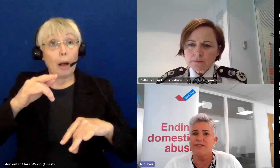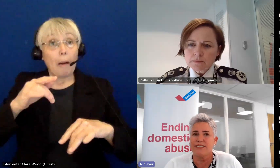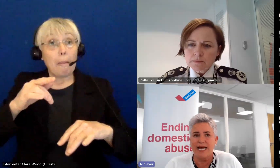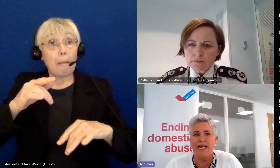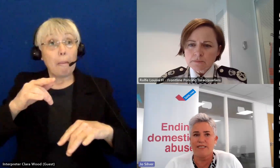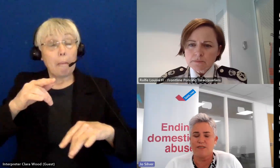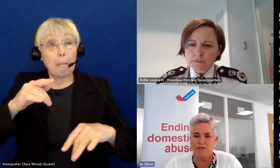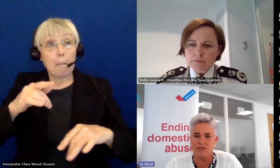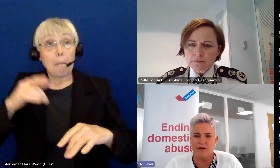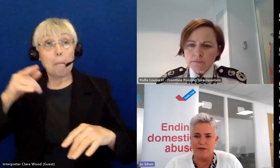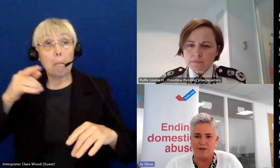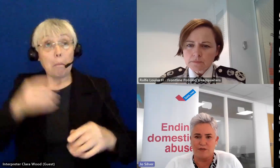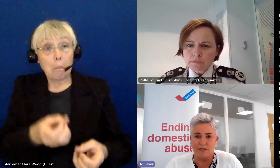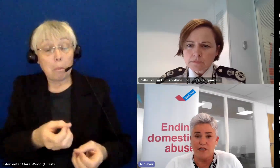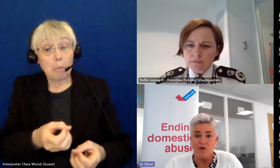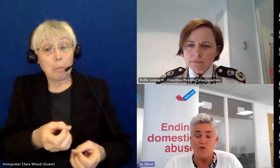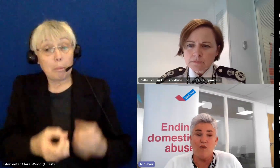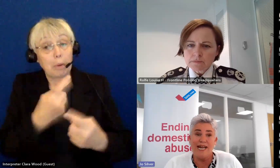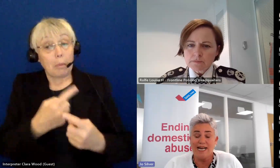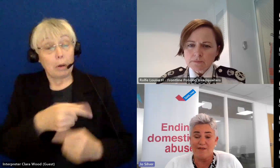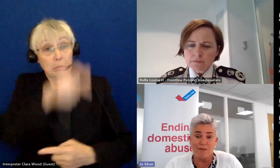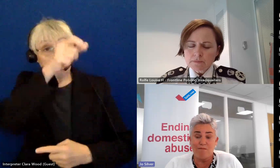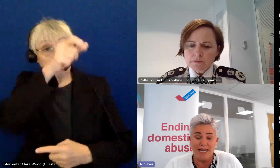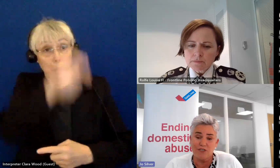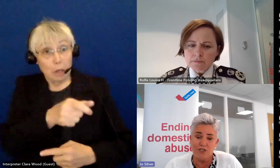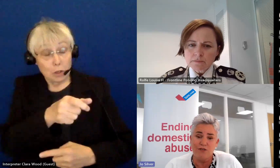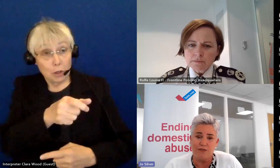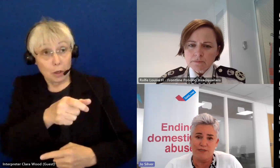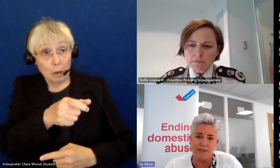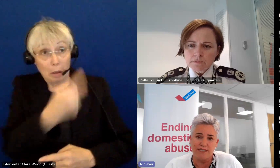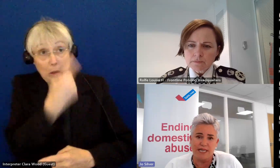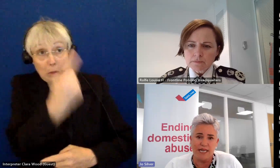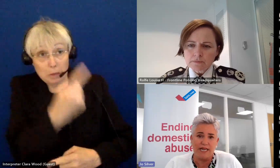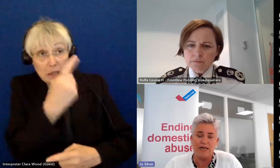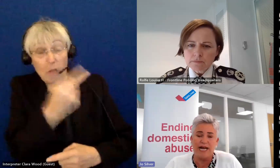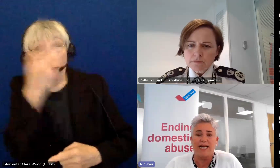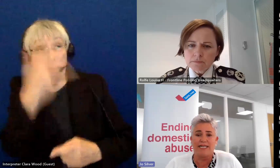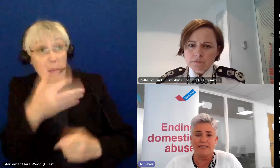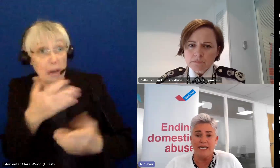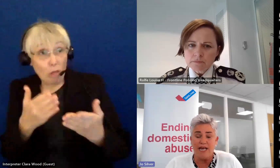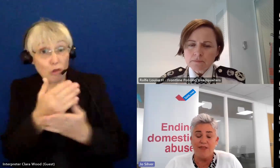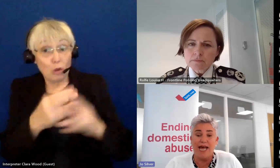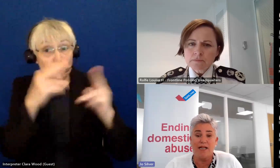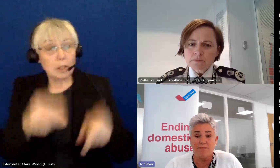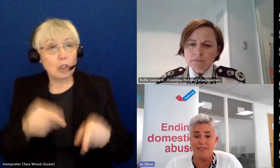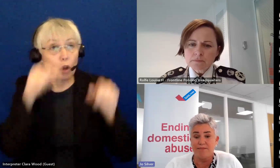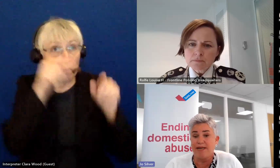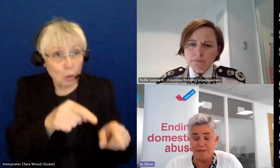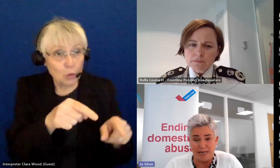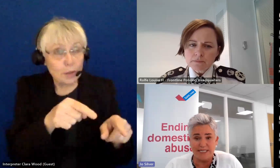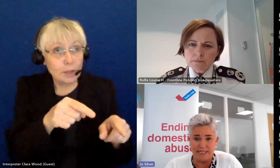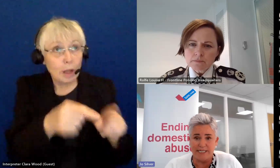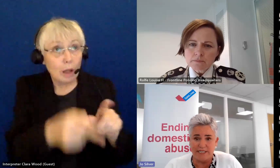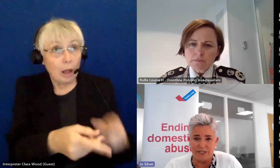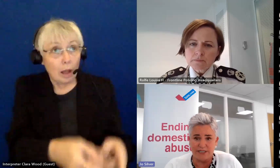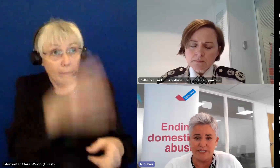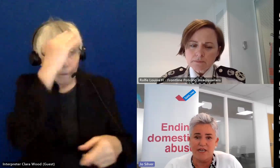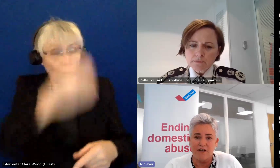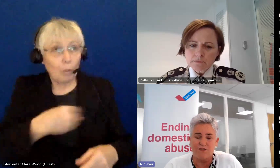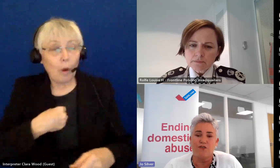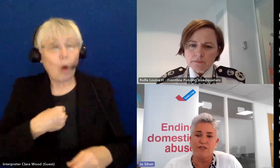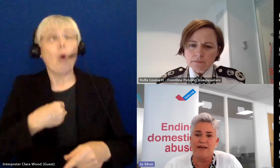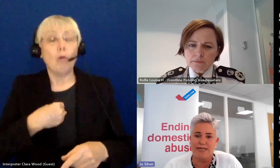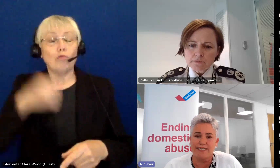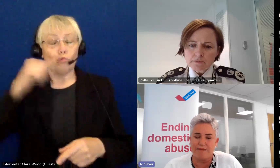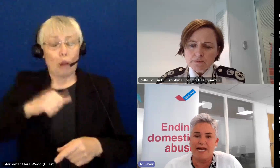brave enough to tell us what's going on, we have the best tools in our hand that help us make the best